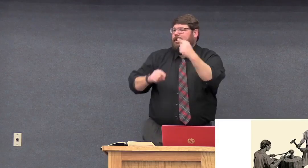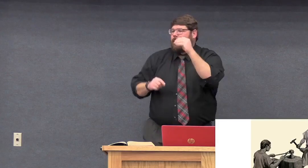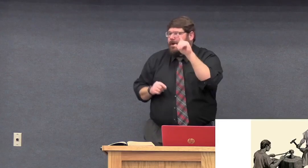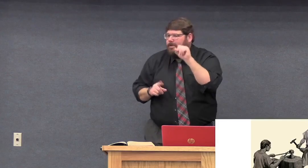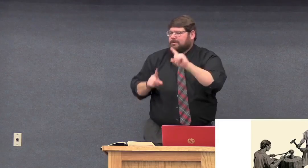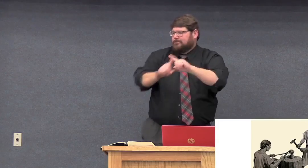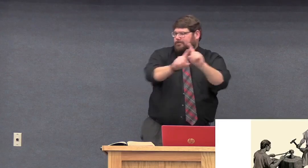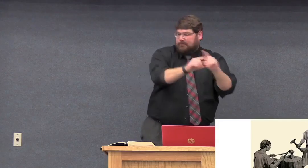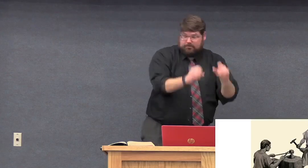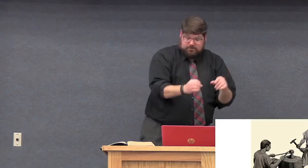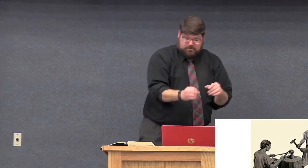of that mold.